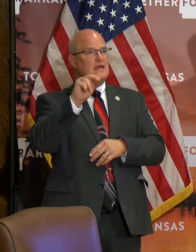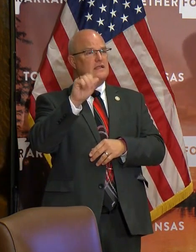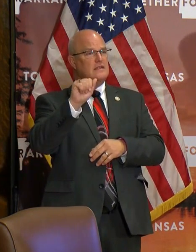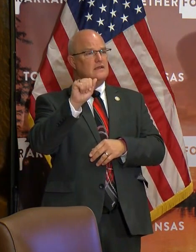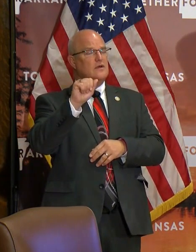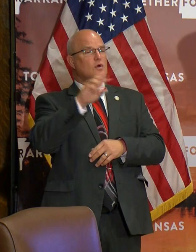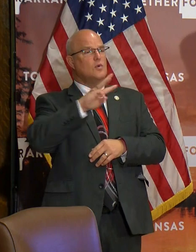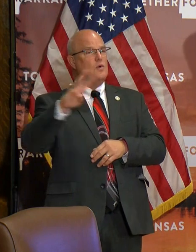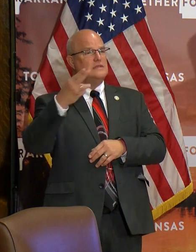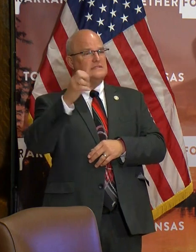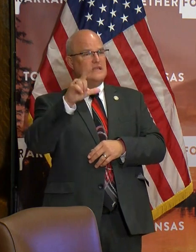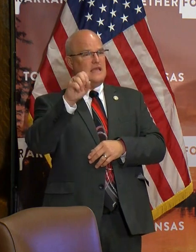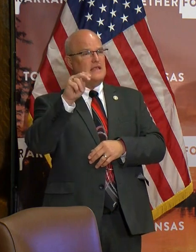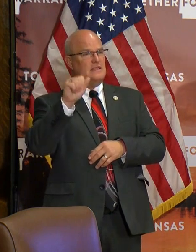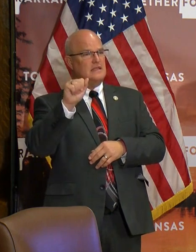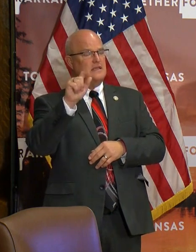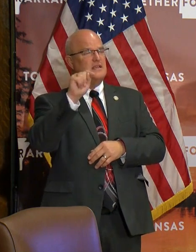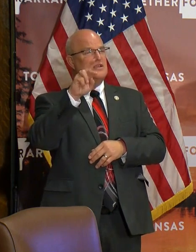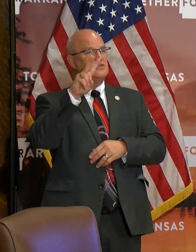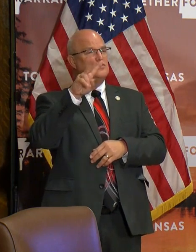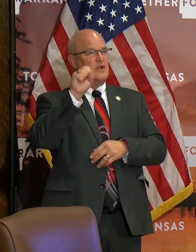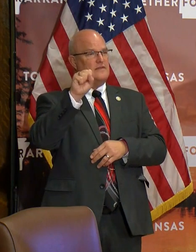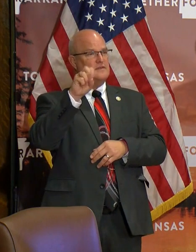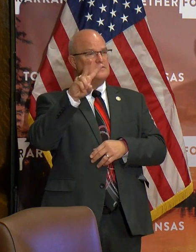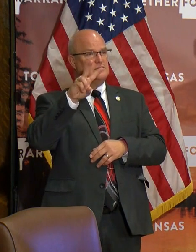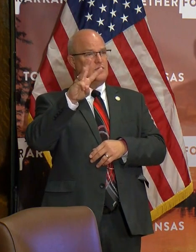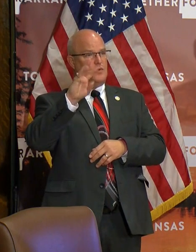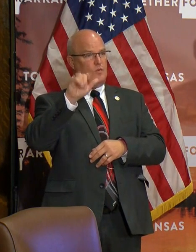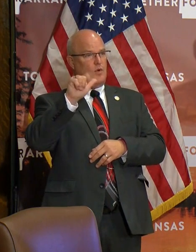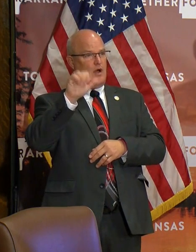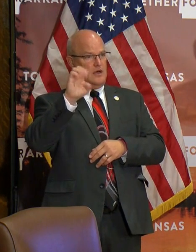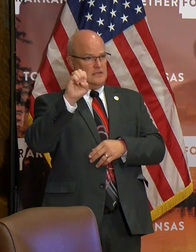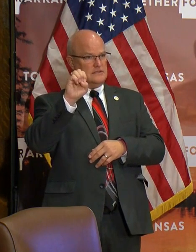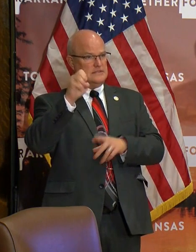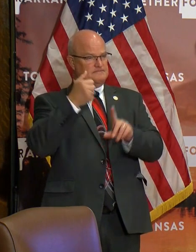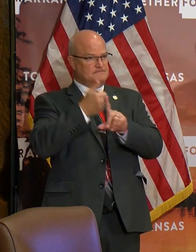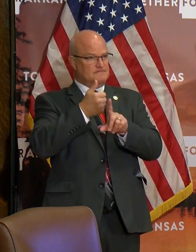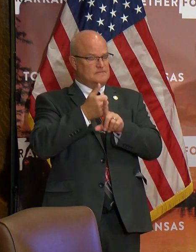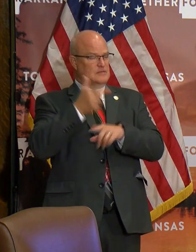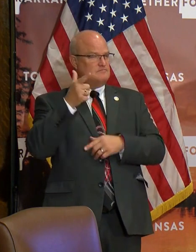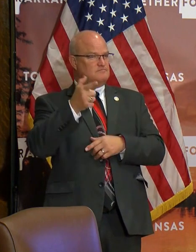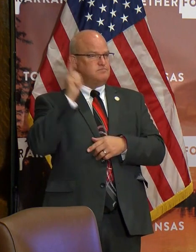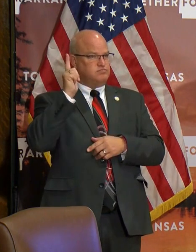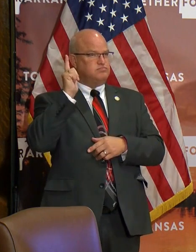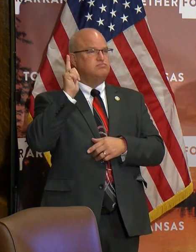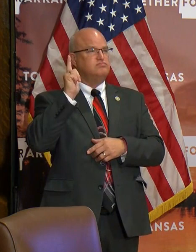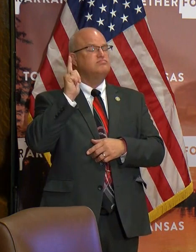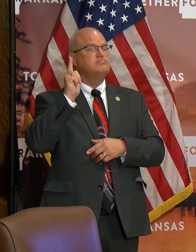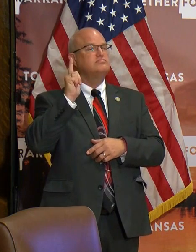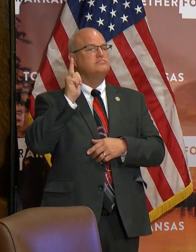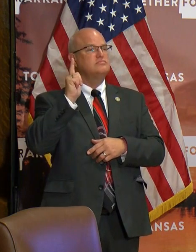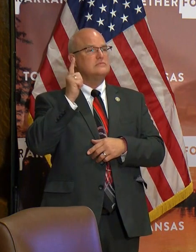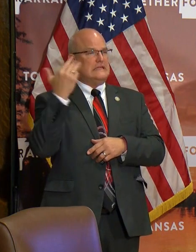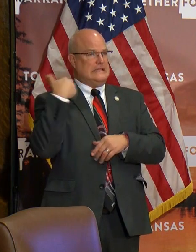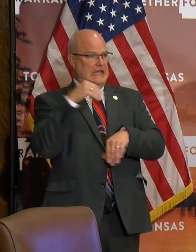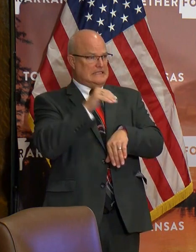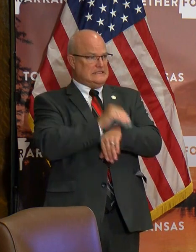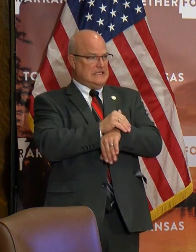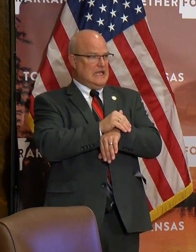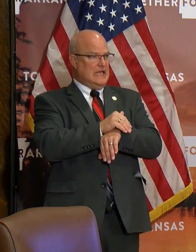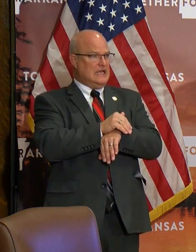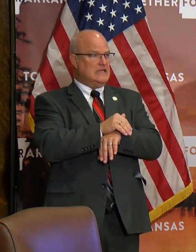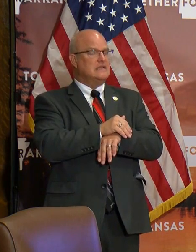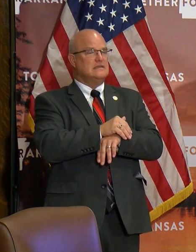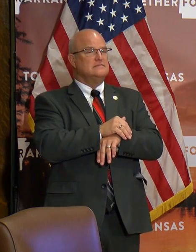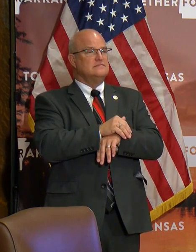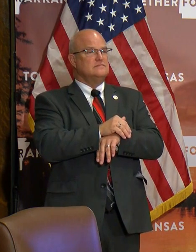Helena police officer Travis Wallace, who was fatally shot last night in the line